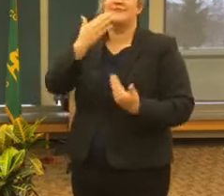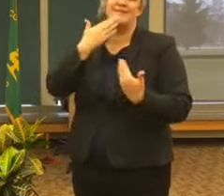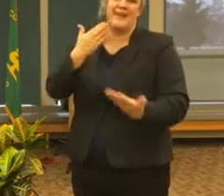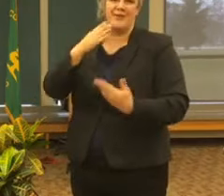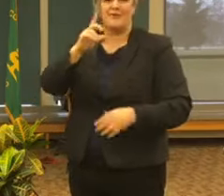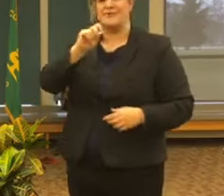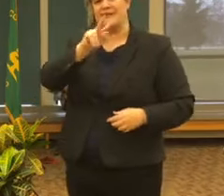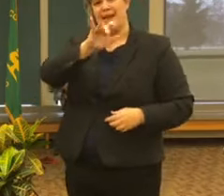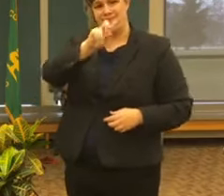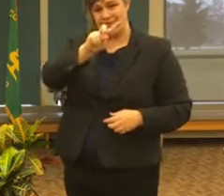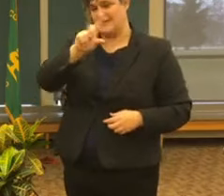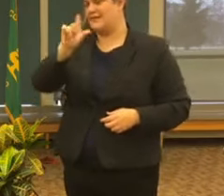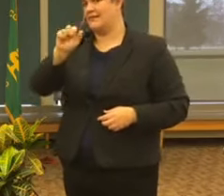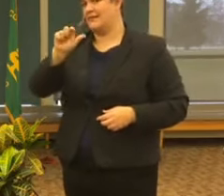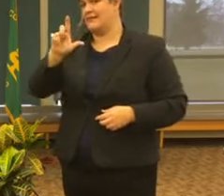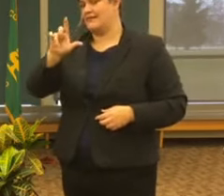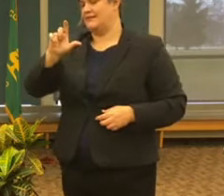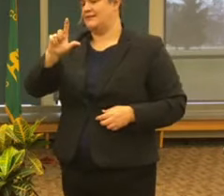Two quick questions.